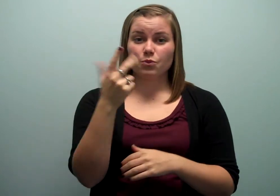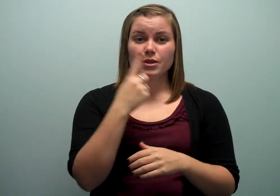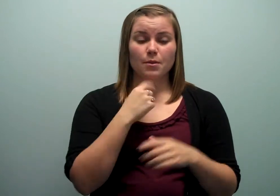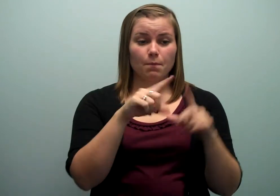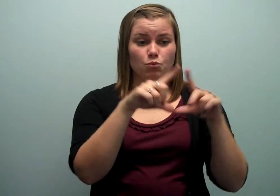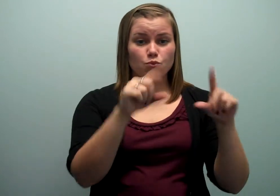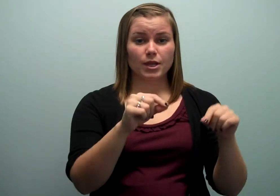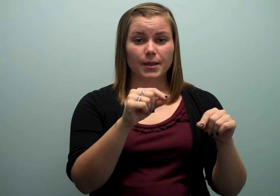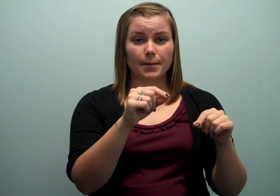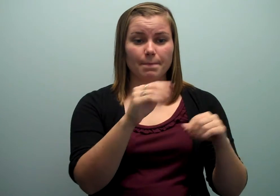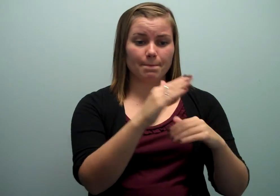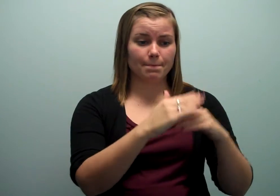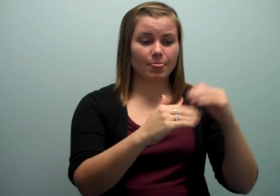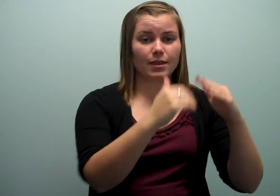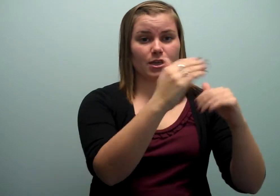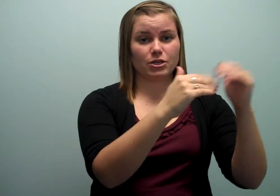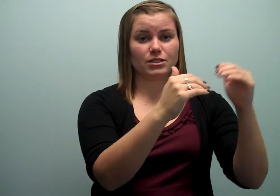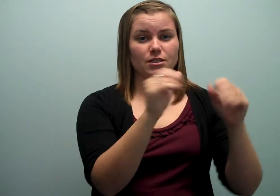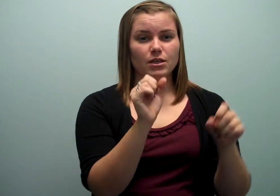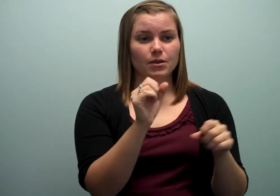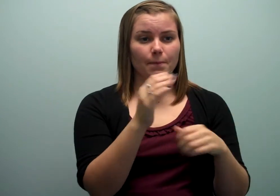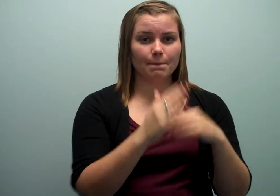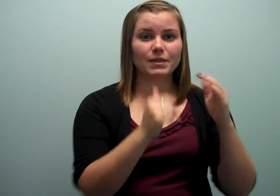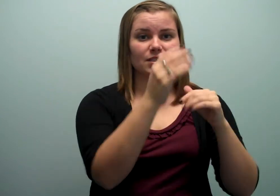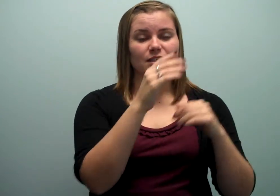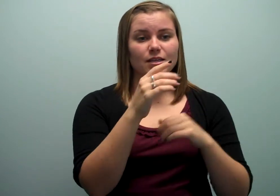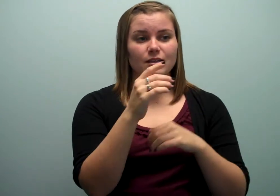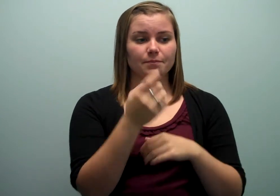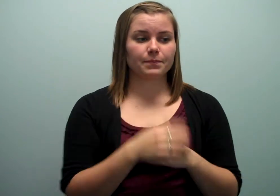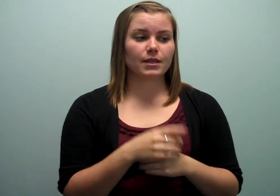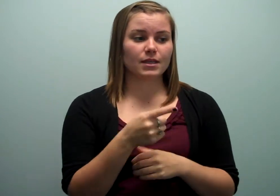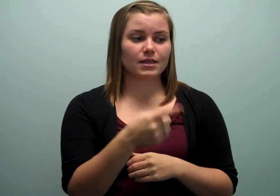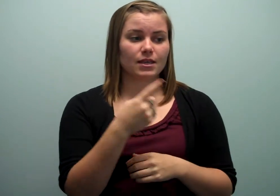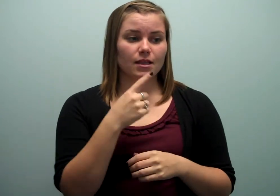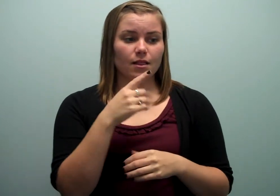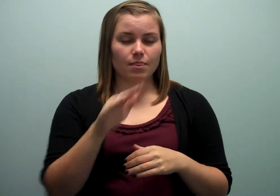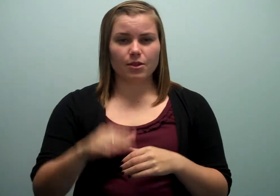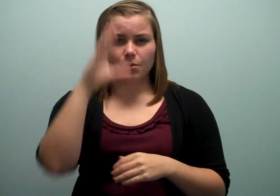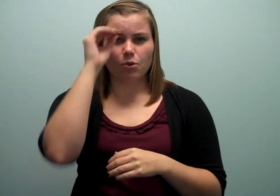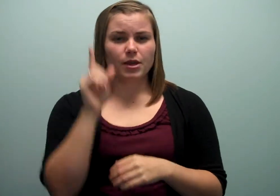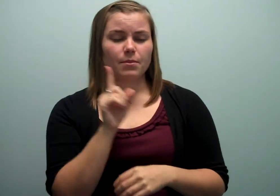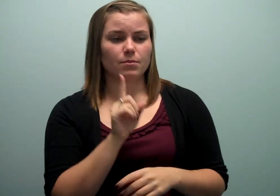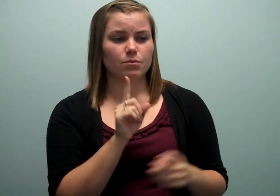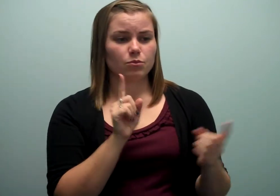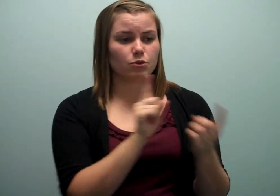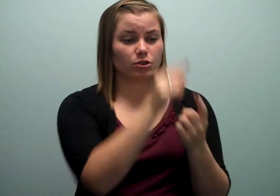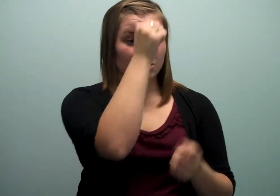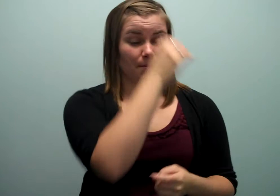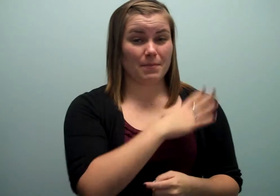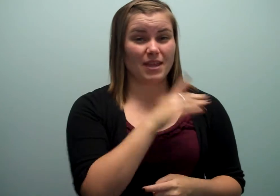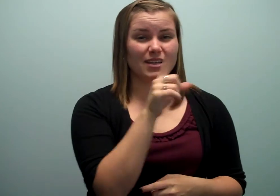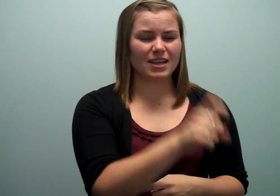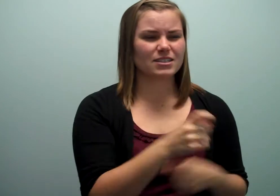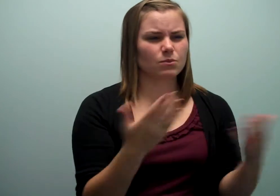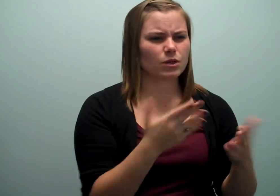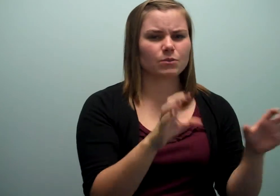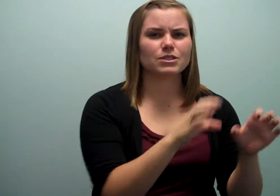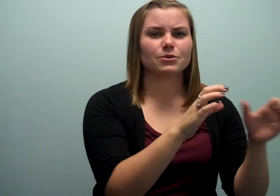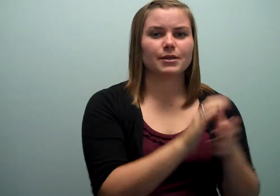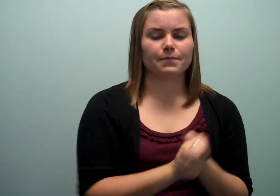on a building. A little boy happened by and asked the first brick mason, "What are you doing?" Without even looking up,